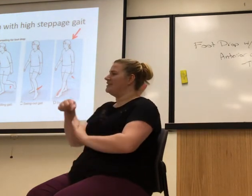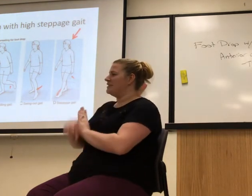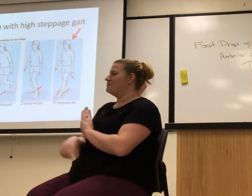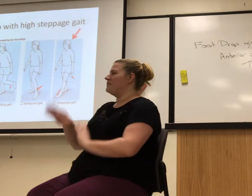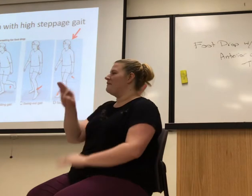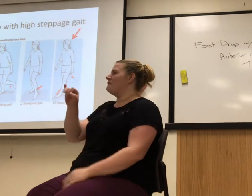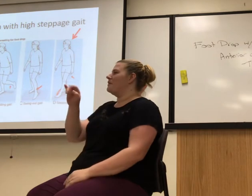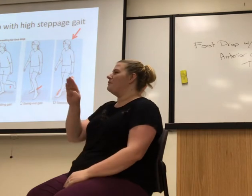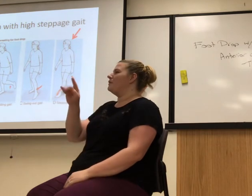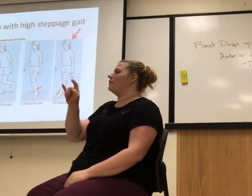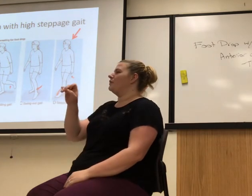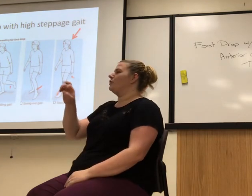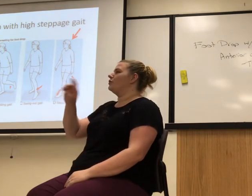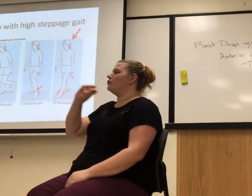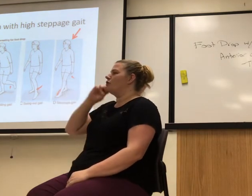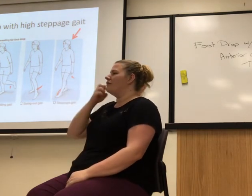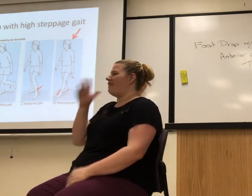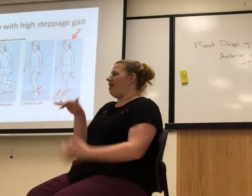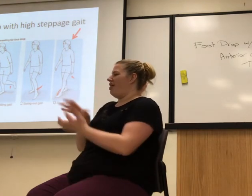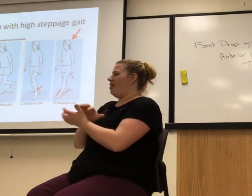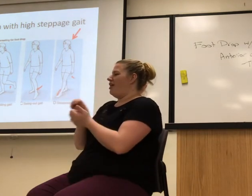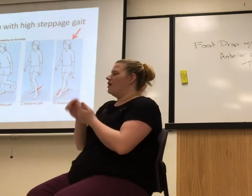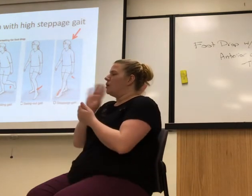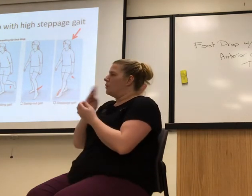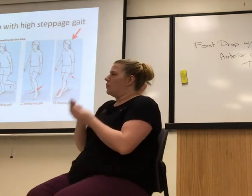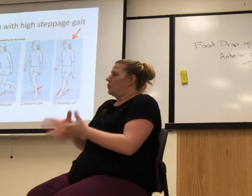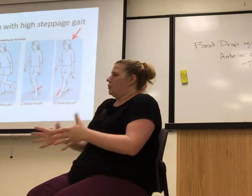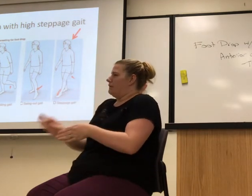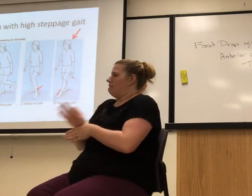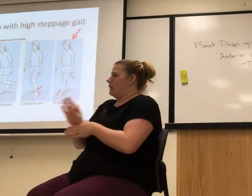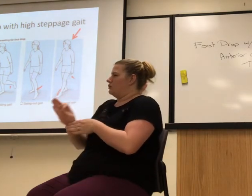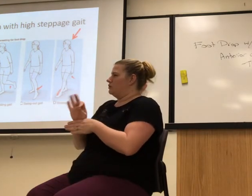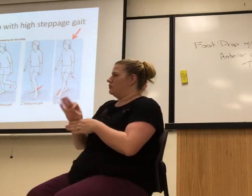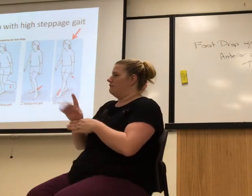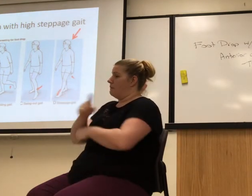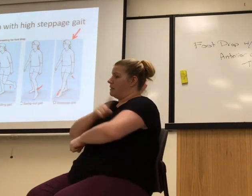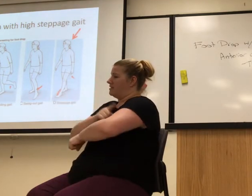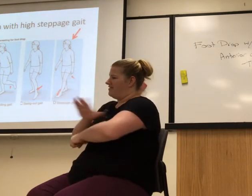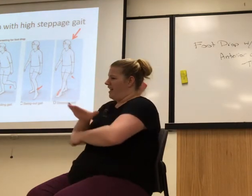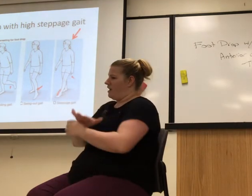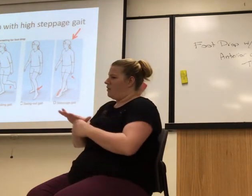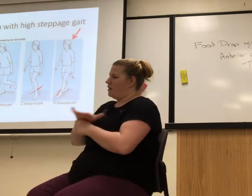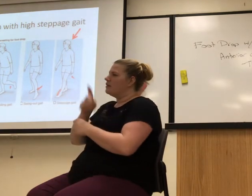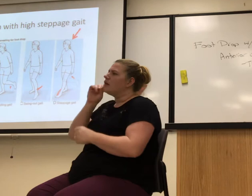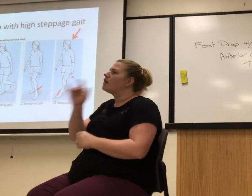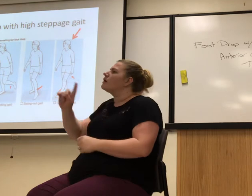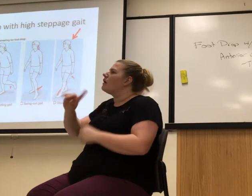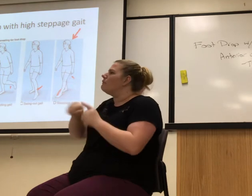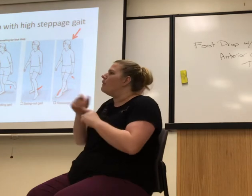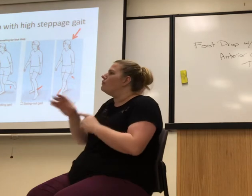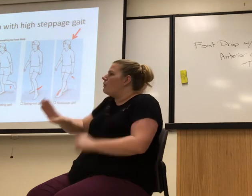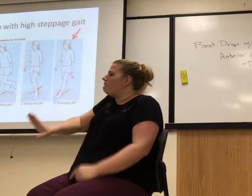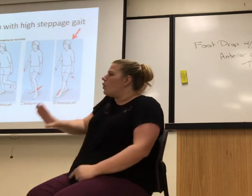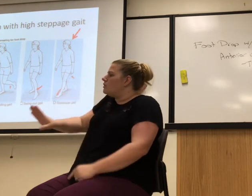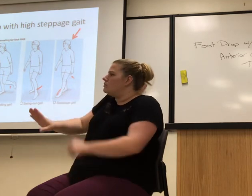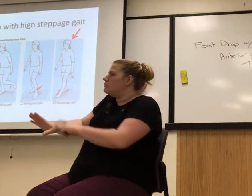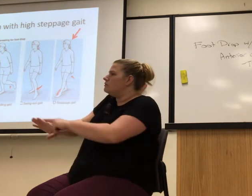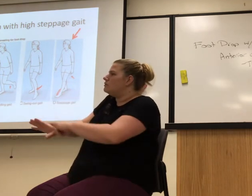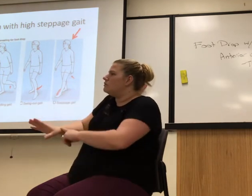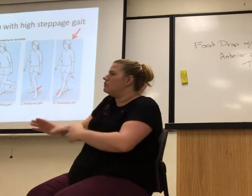You lose function of the muscles in that area of the leg. Now think about that, think about foot. We